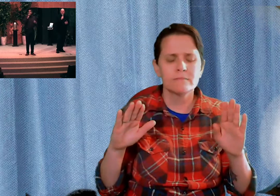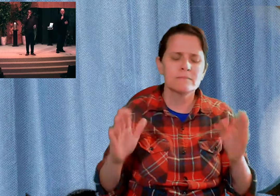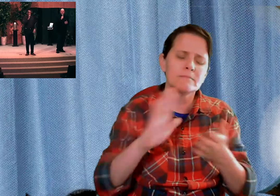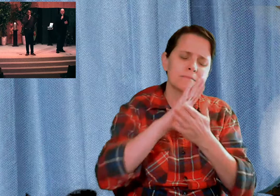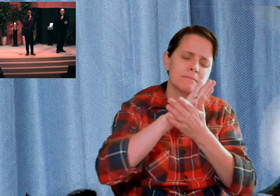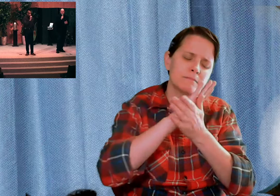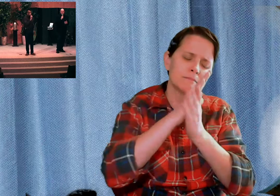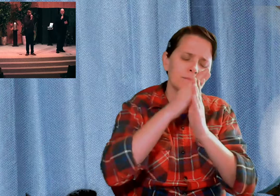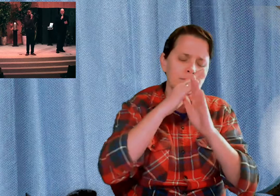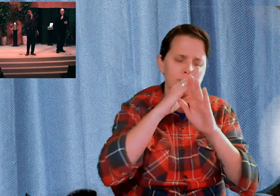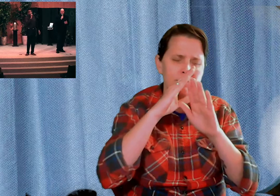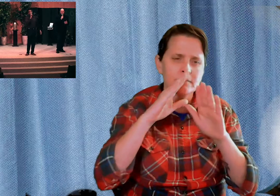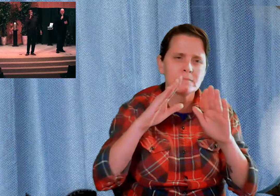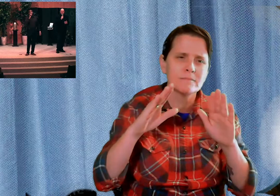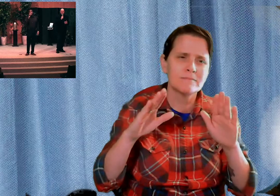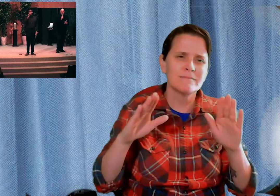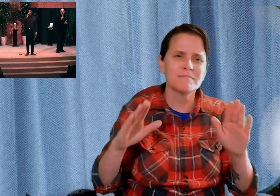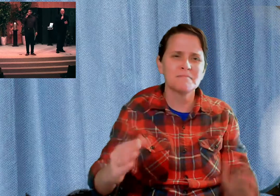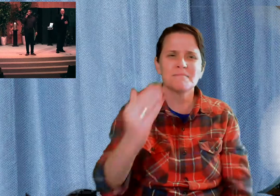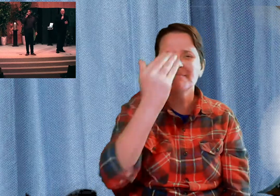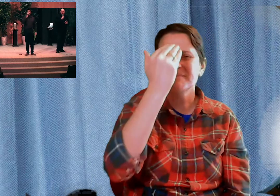still. Be still and know that